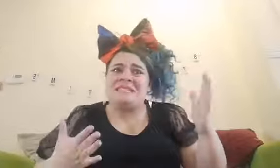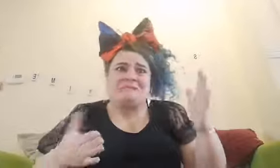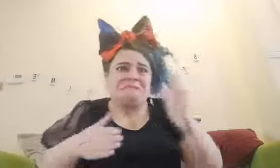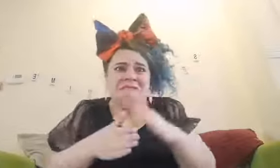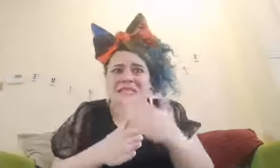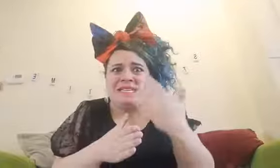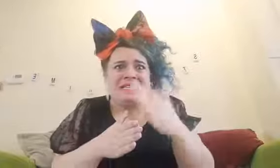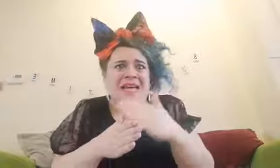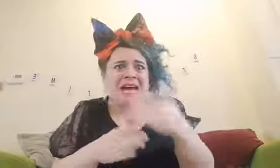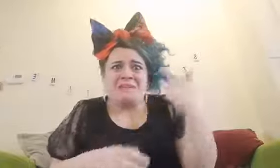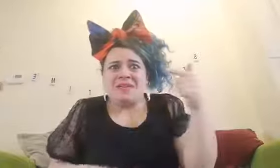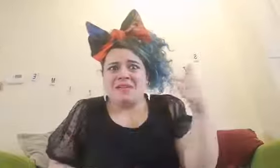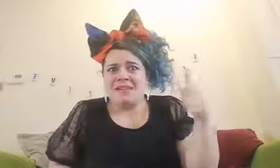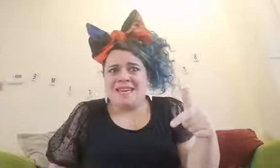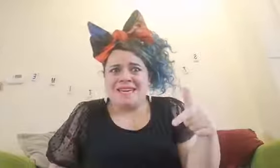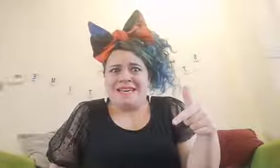I'm really happy you're here.